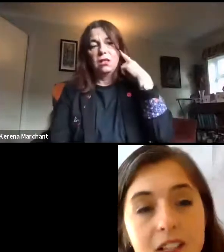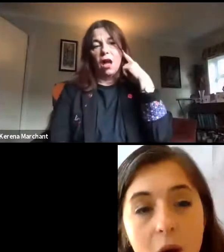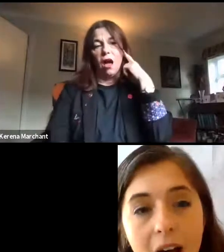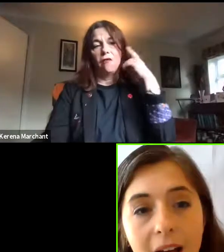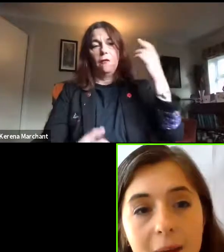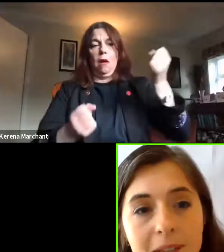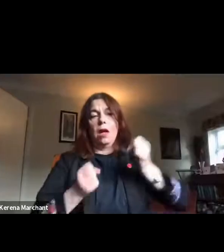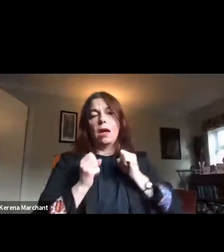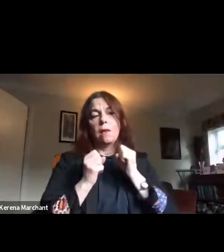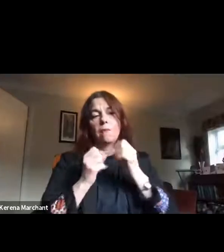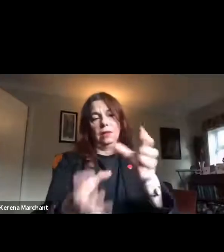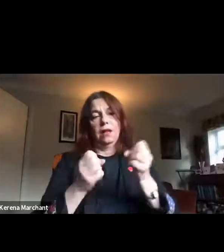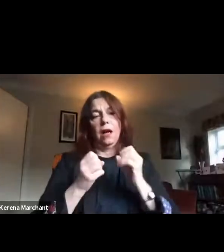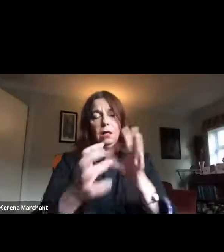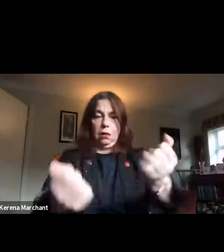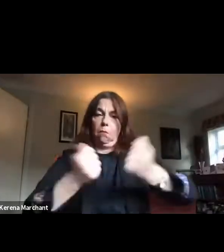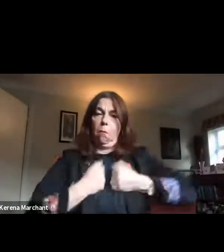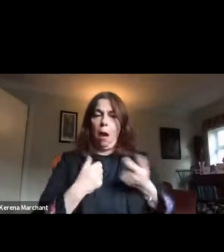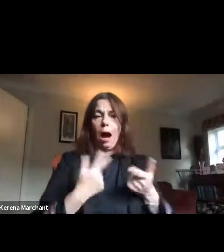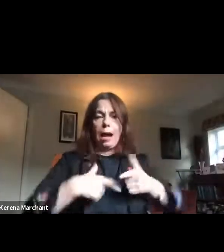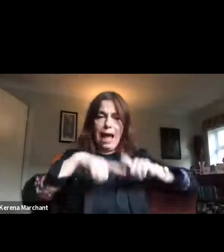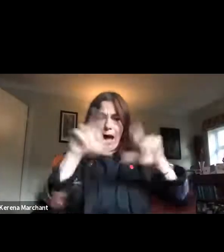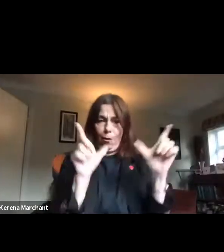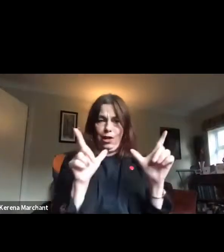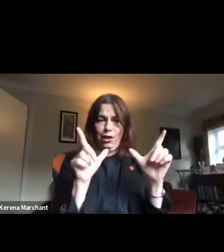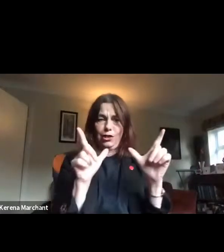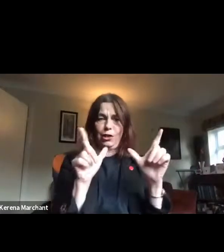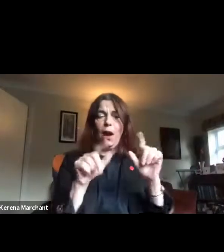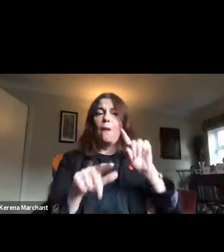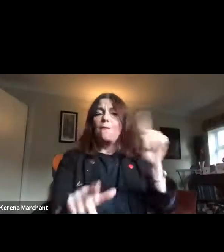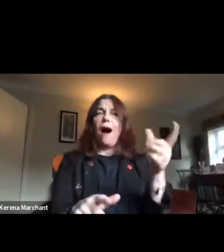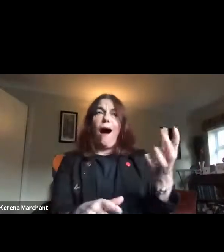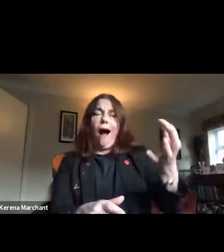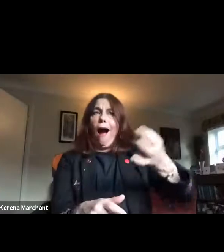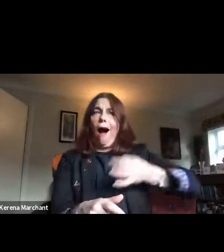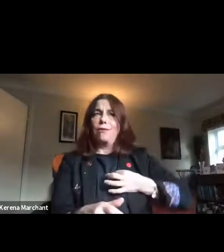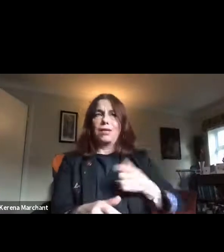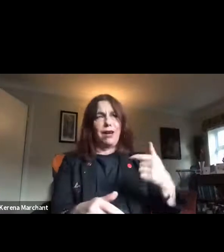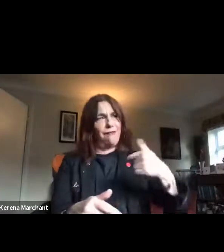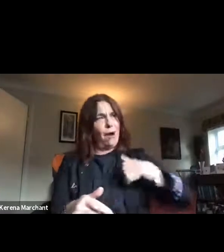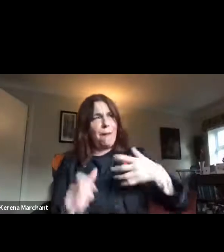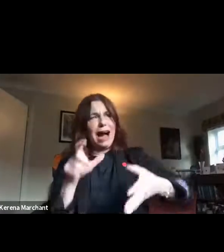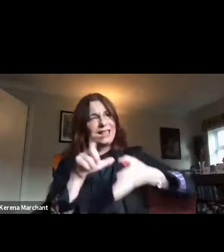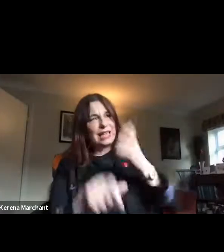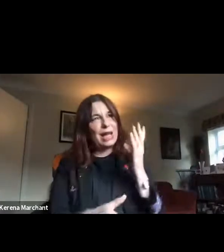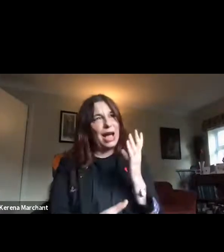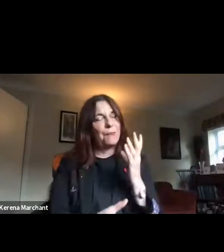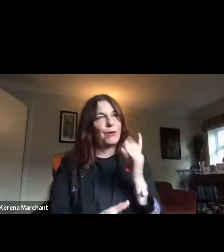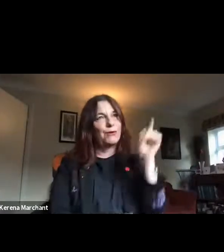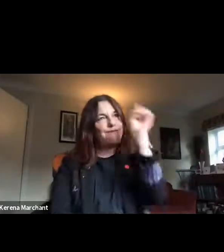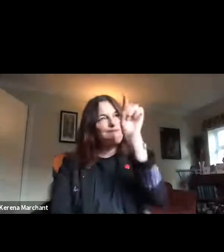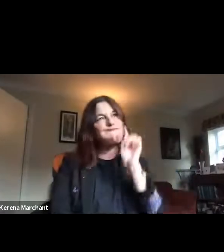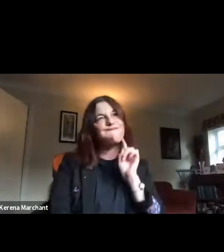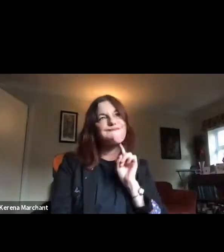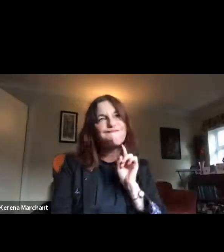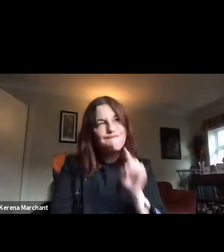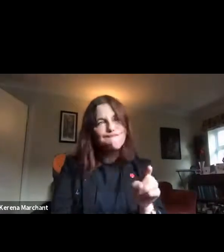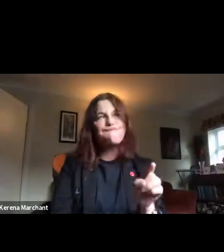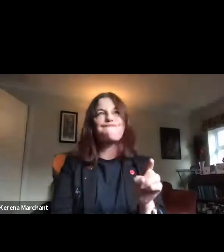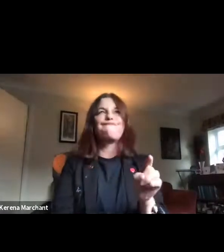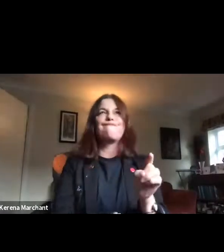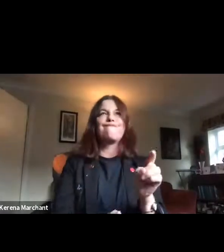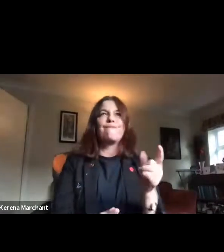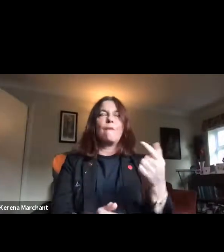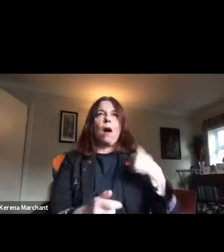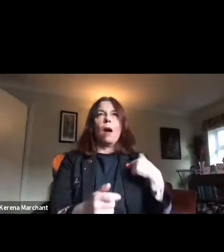So I am a deaf woman and I'm going to be presenting in BSL, which is my language. But if you ask